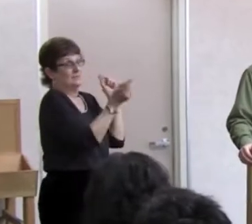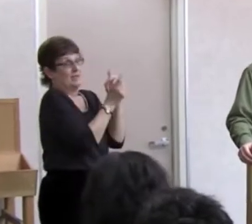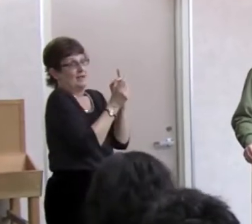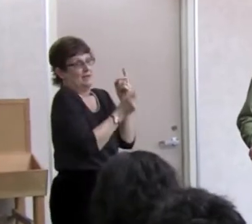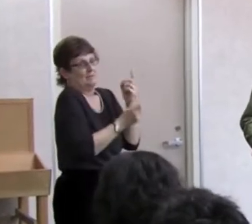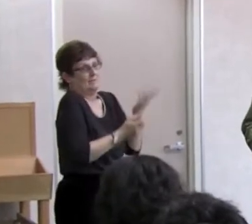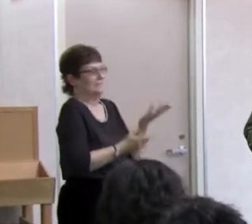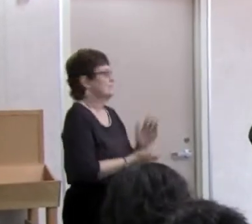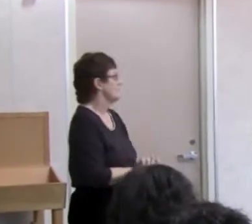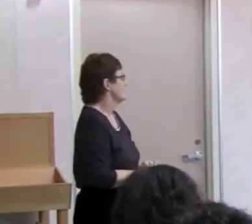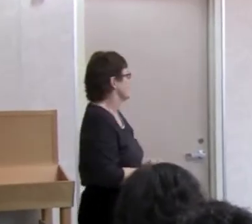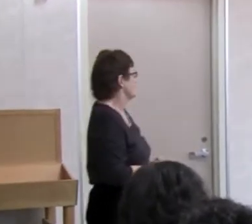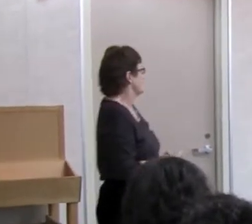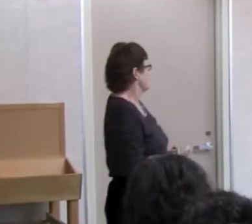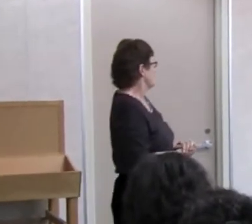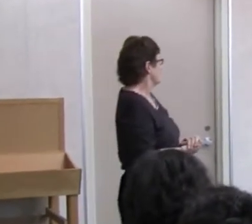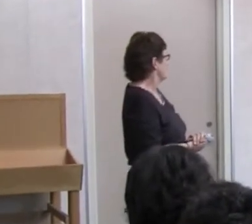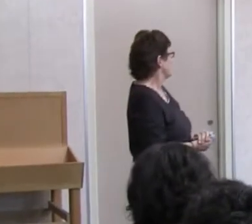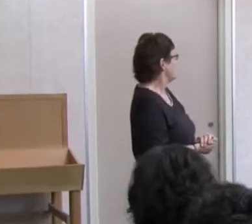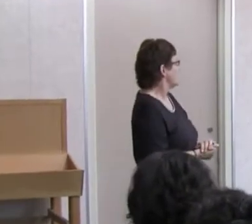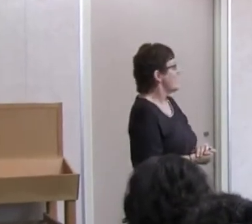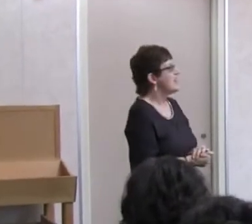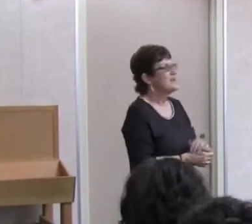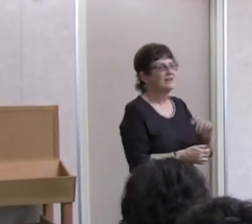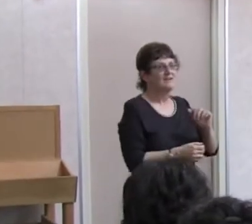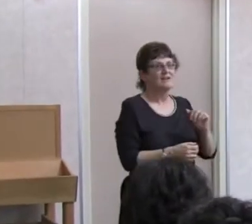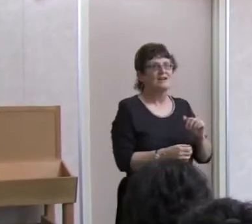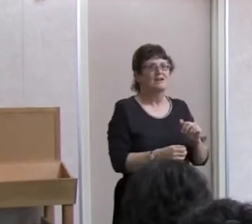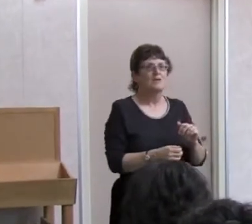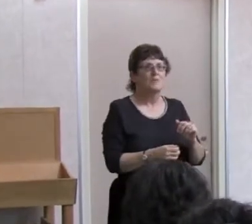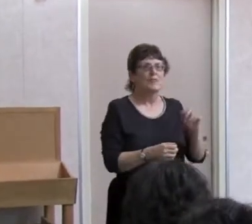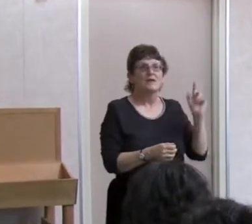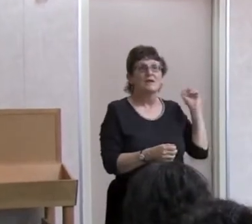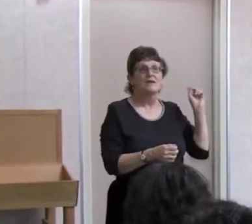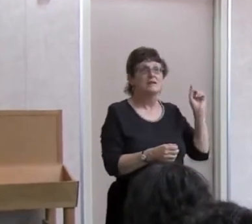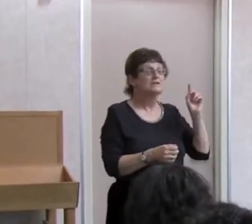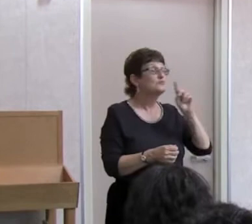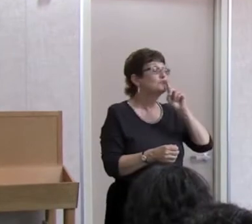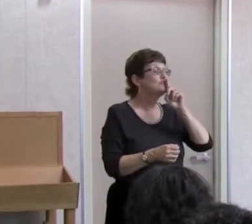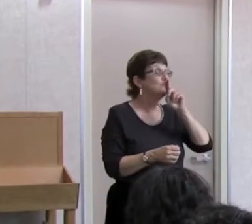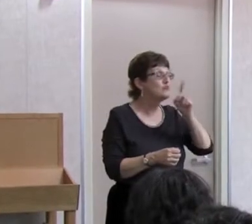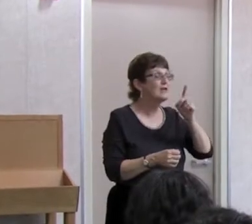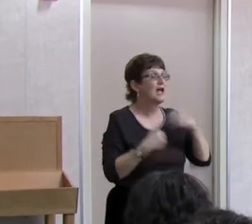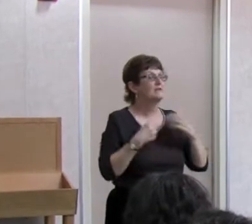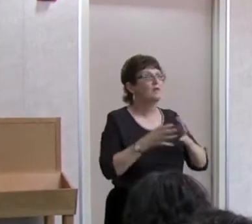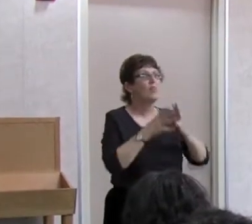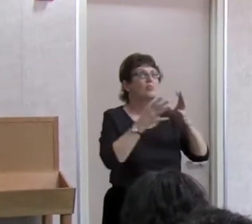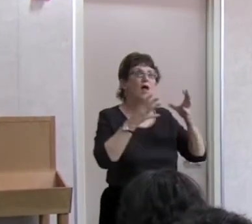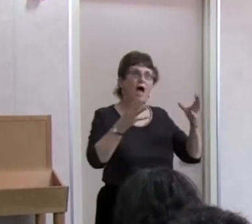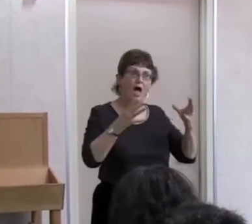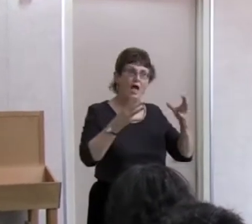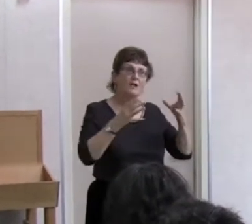recently, not too long ago, and he's a man of varied interests.